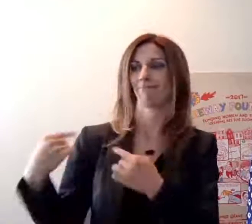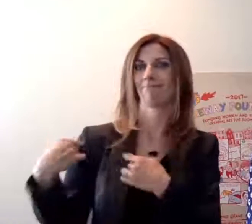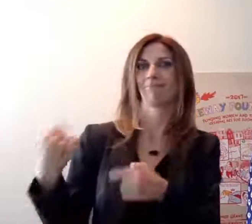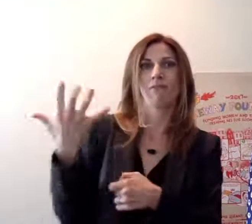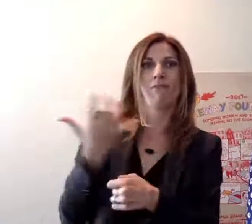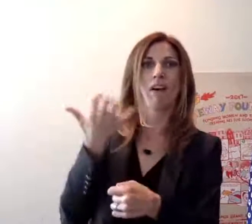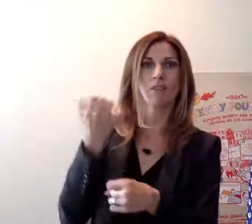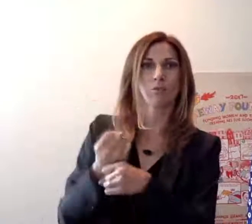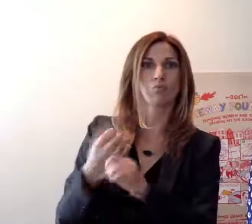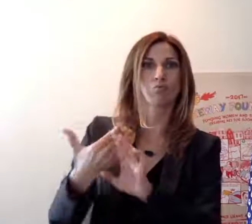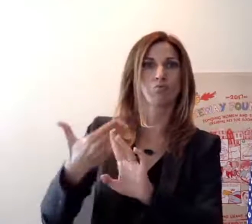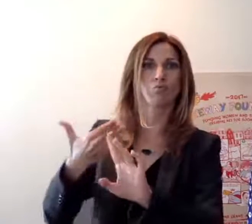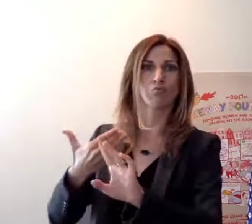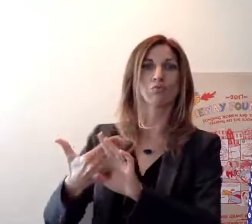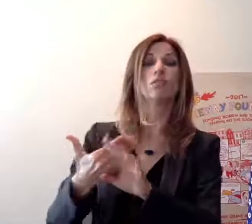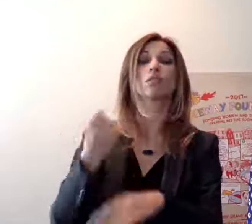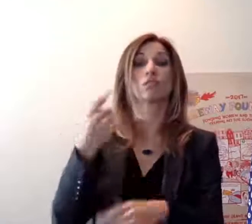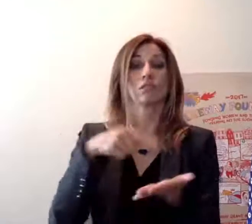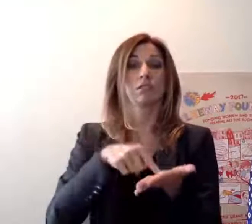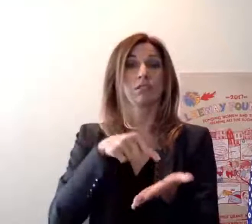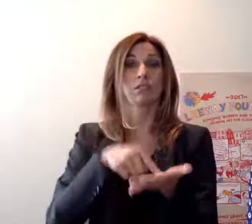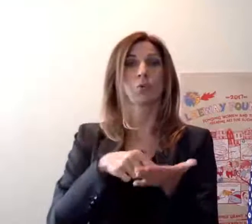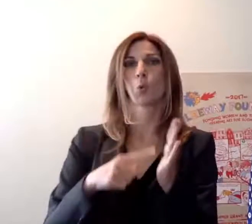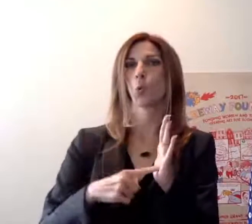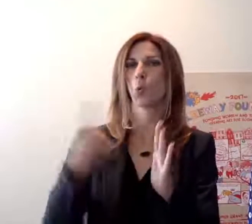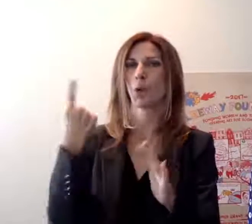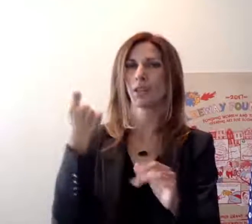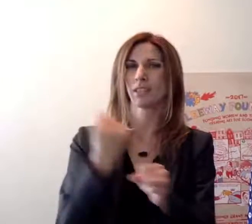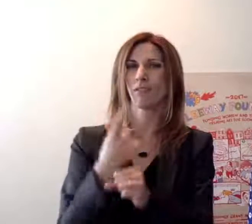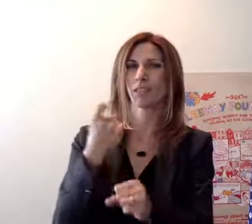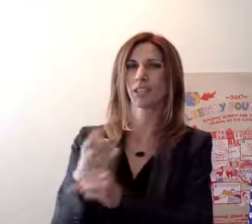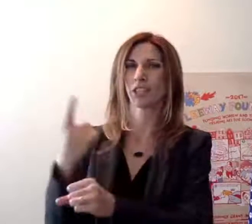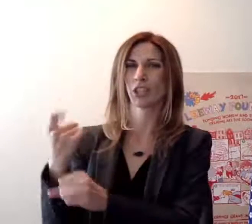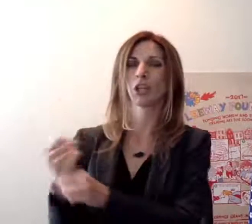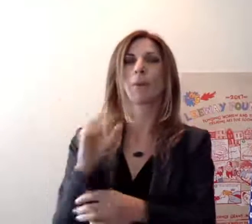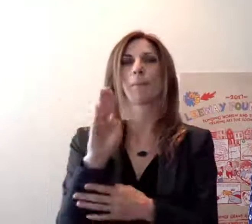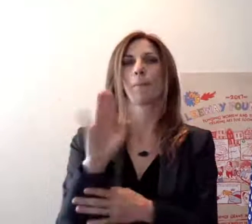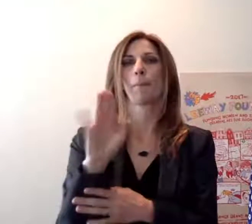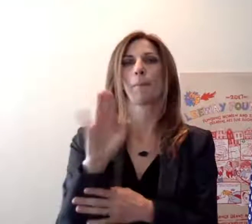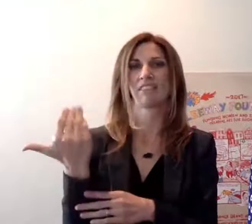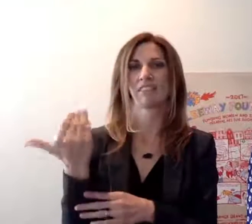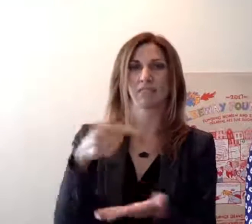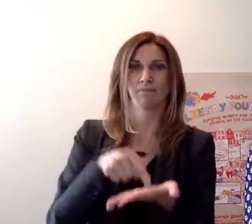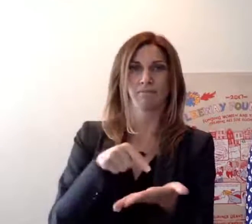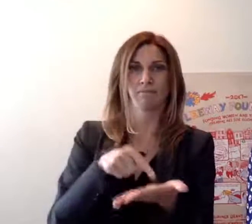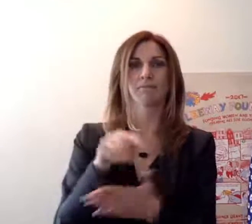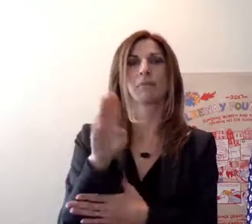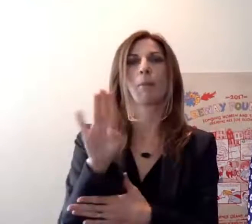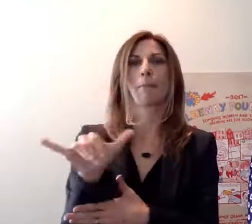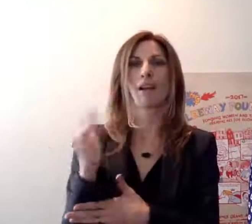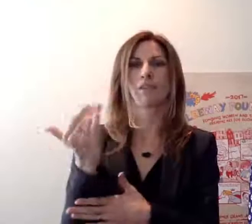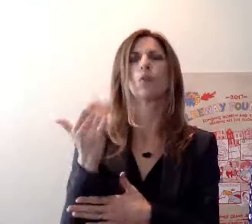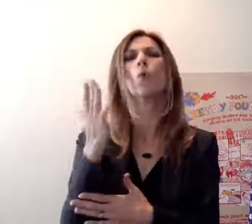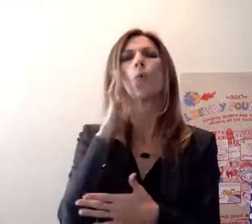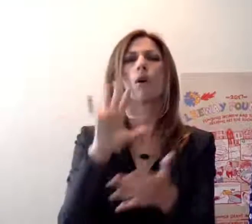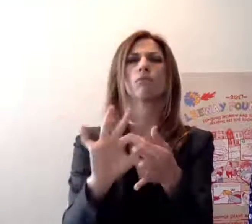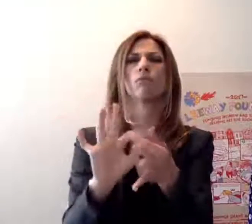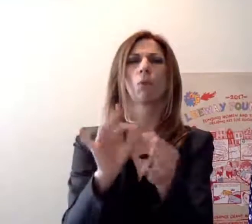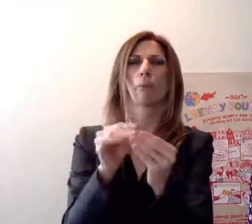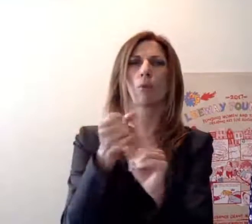years. That deadline is once a year on May 15th, and as I mentioned, I'm going to be talking about that